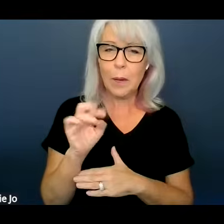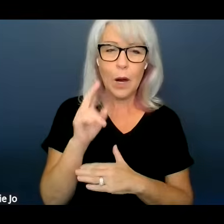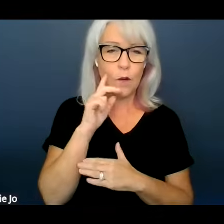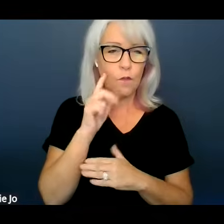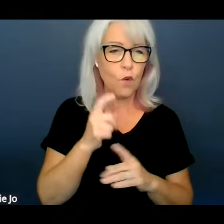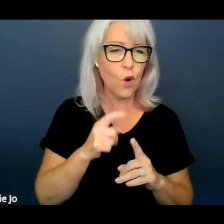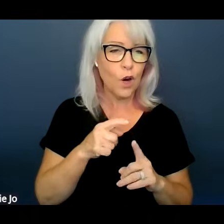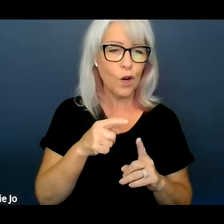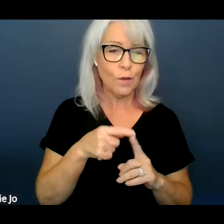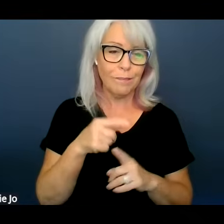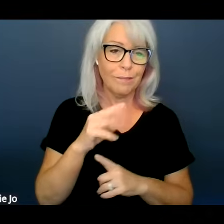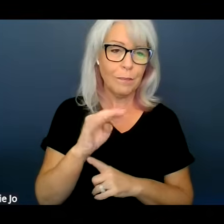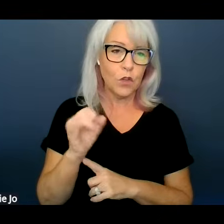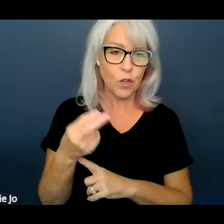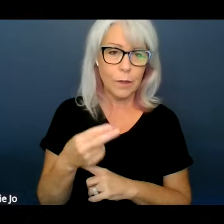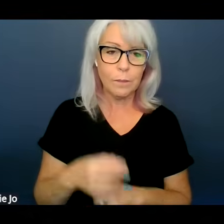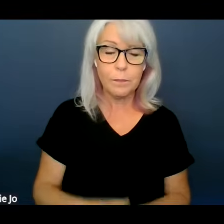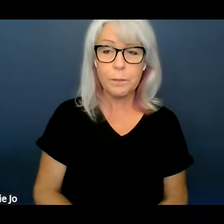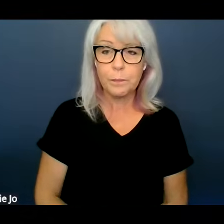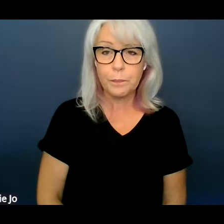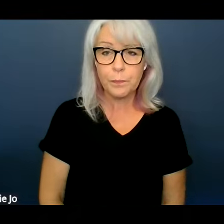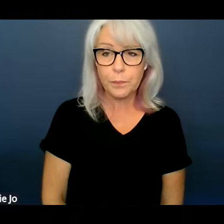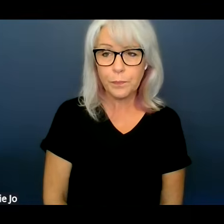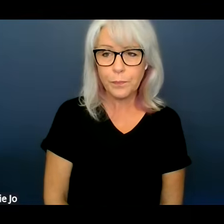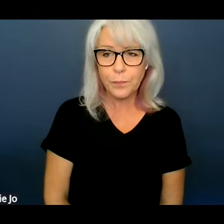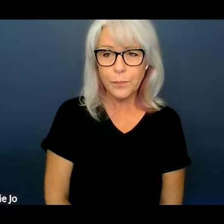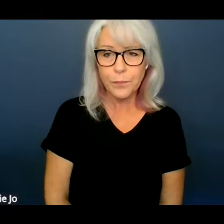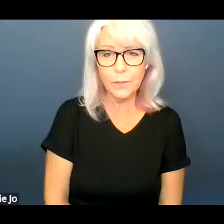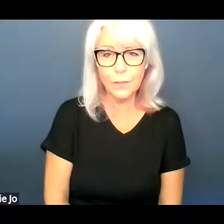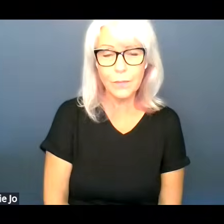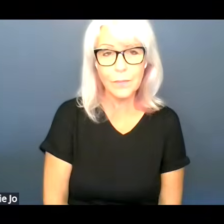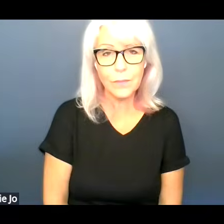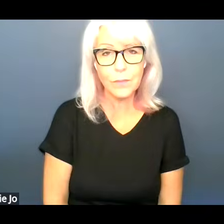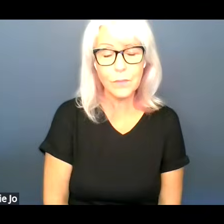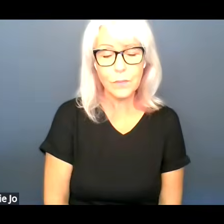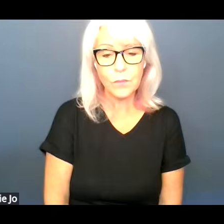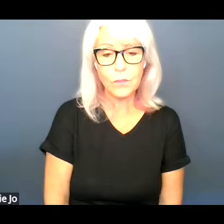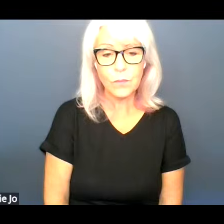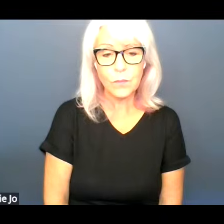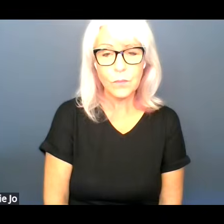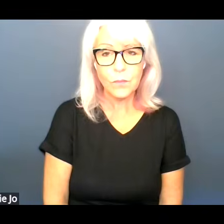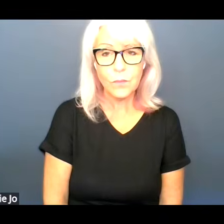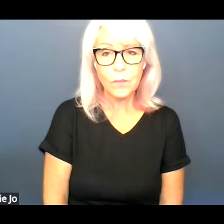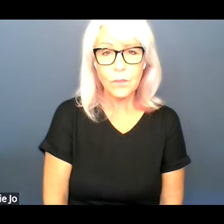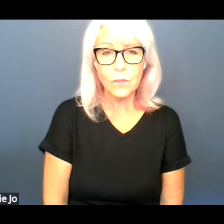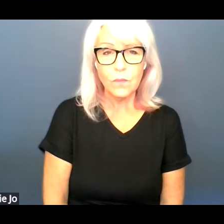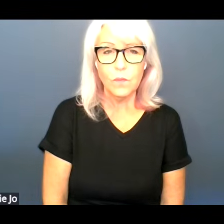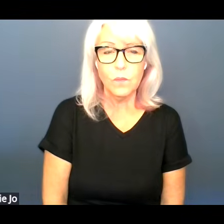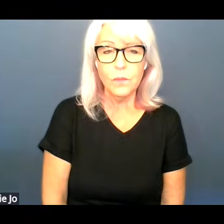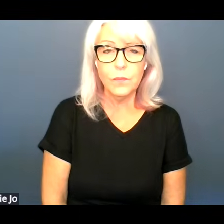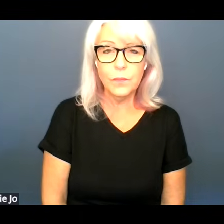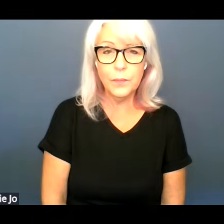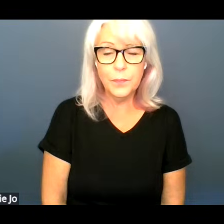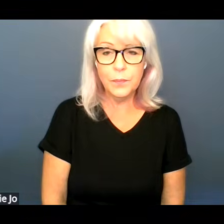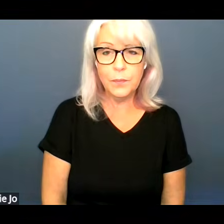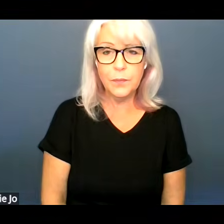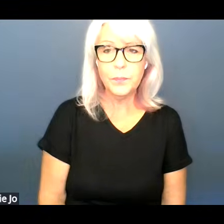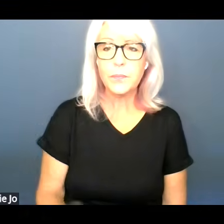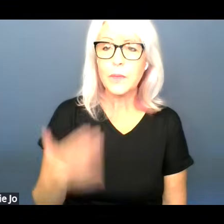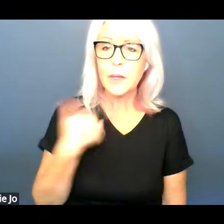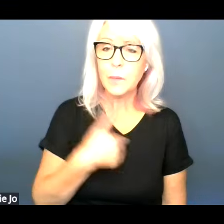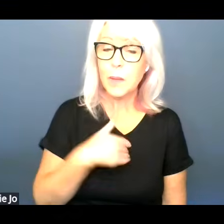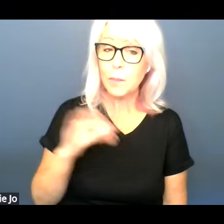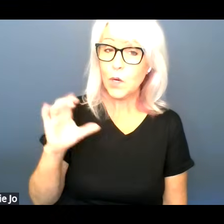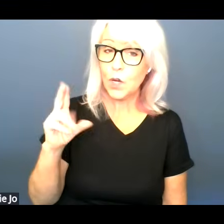I have, Yes. As as Member Cummings pointed out, there are some things that we are in